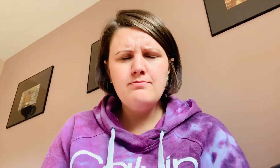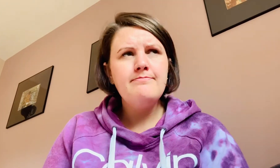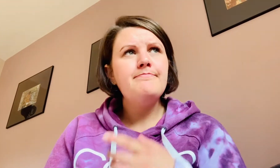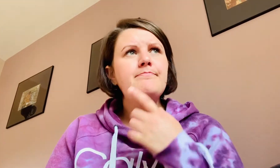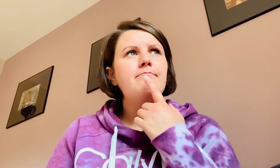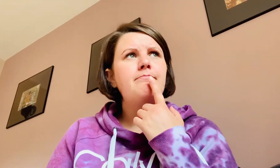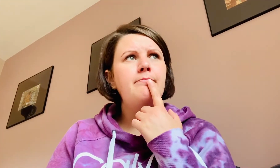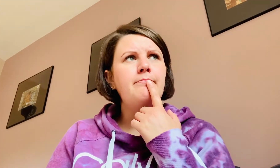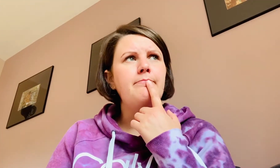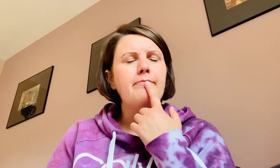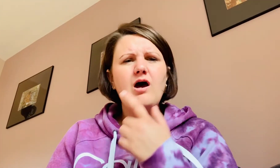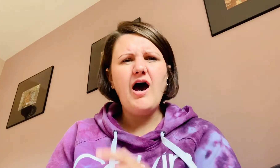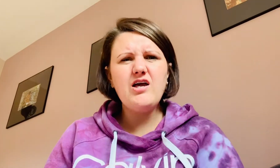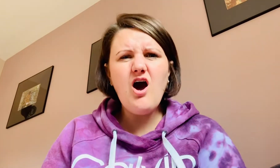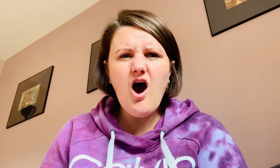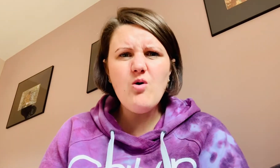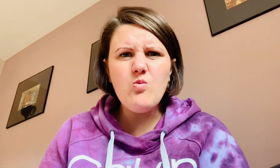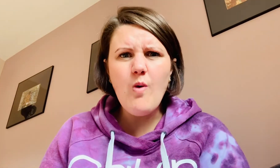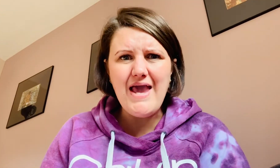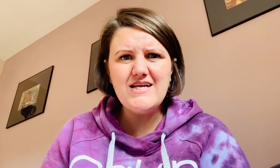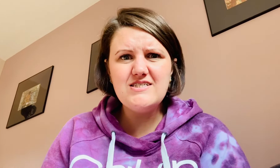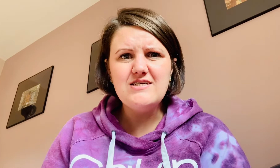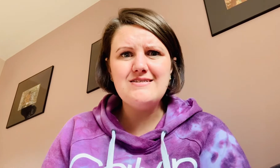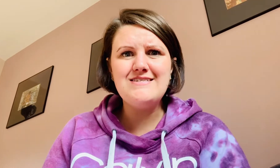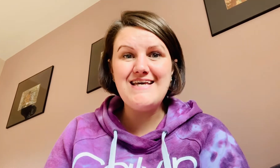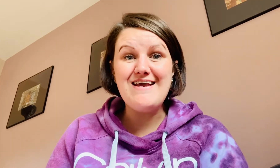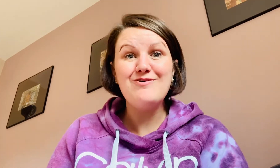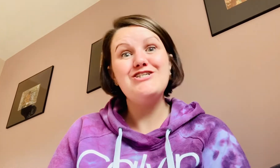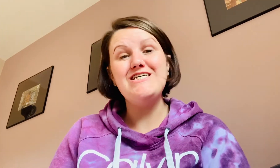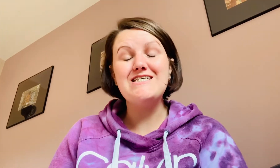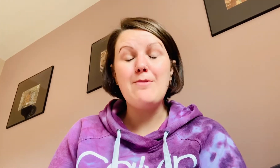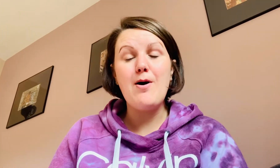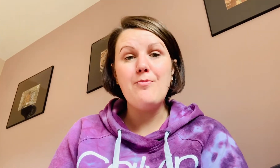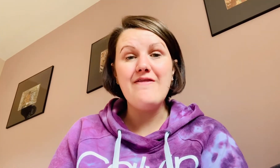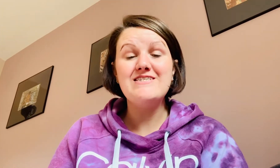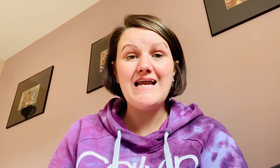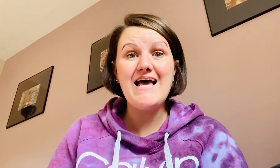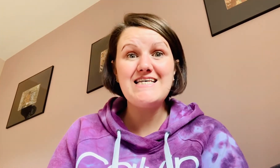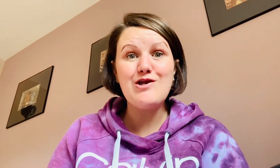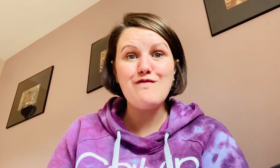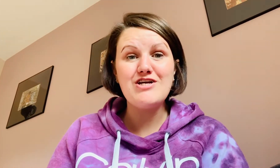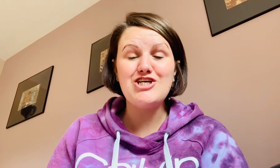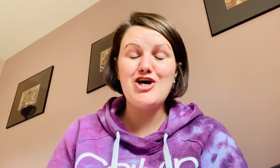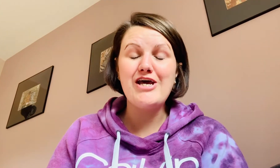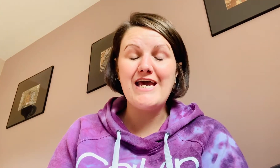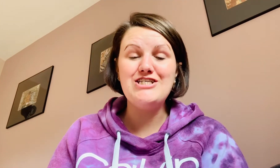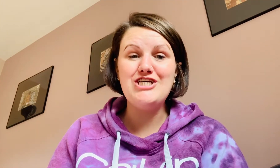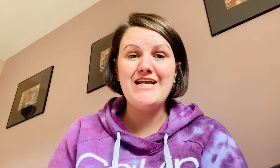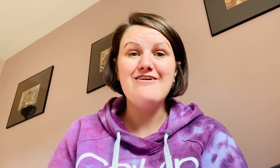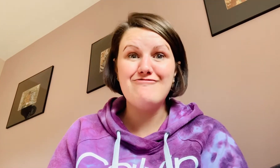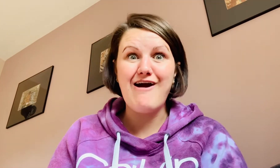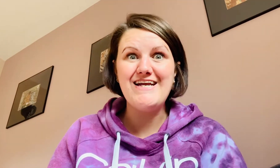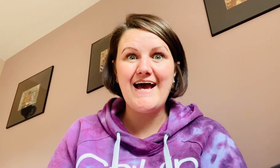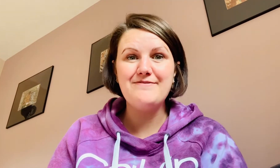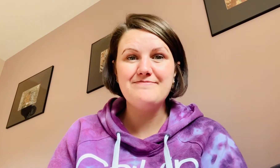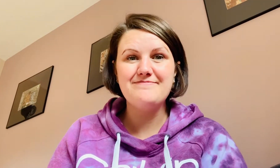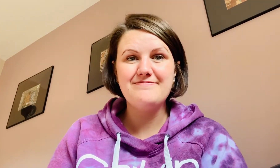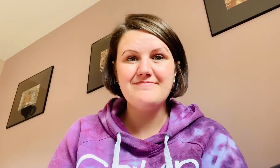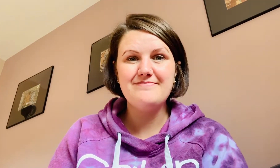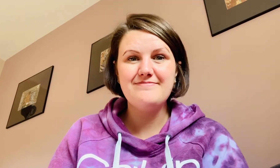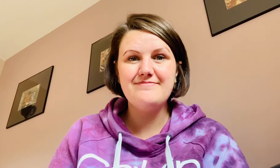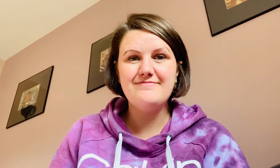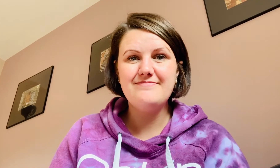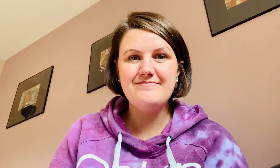food. I can't wait to see what she's come up with. So let's head over to her kitchen right now.